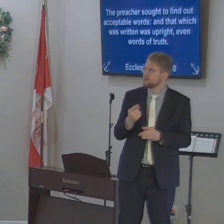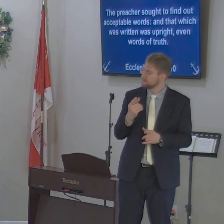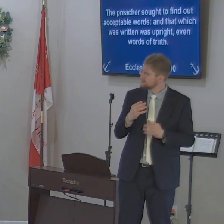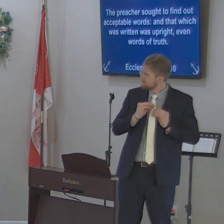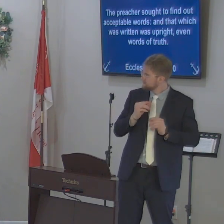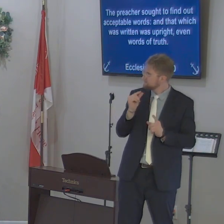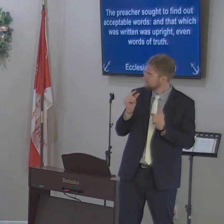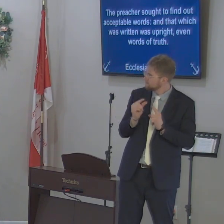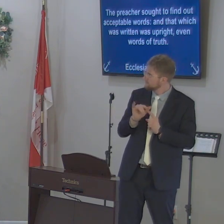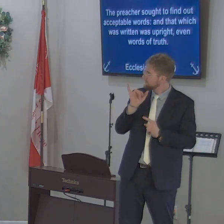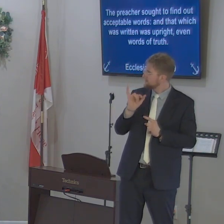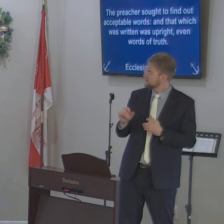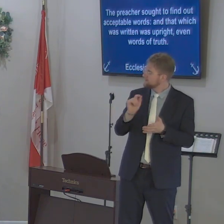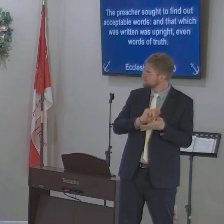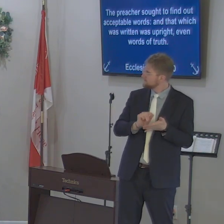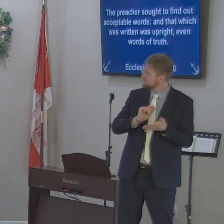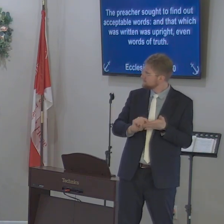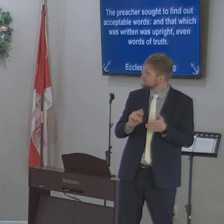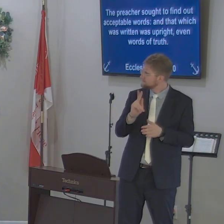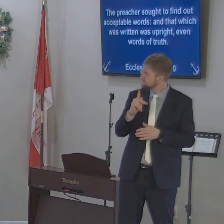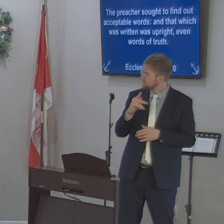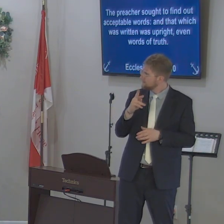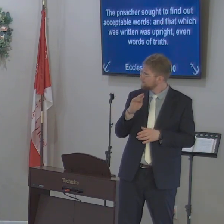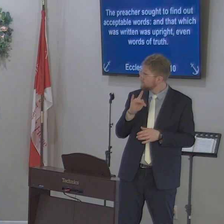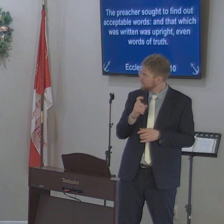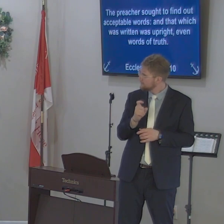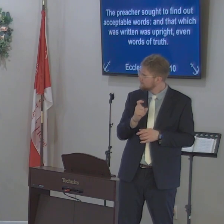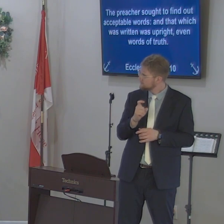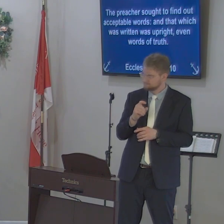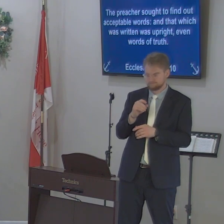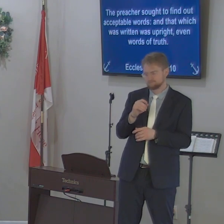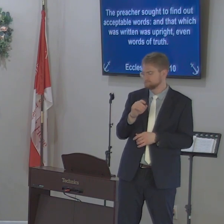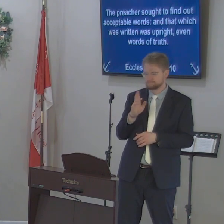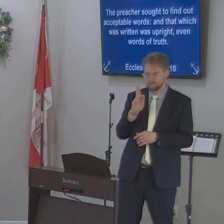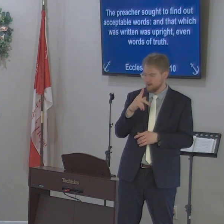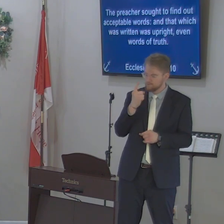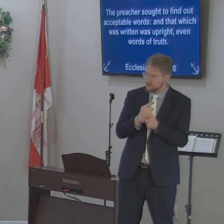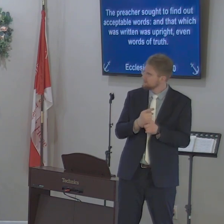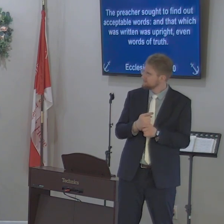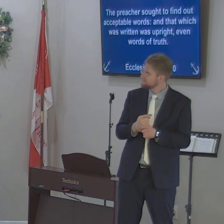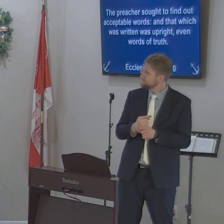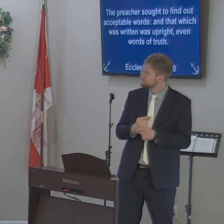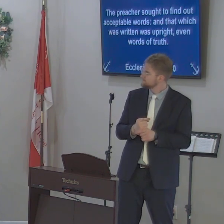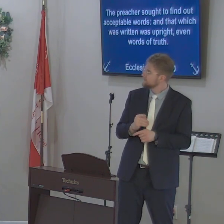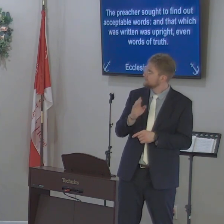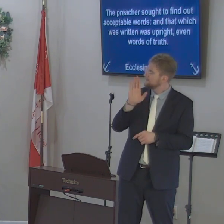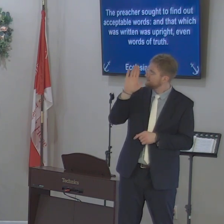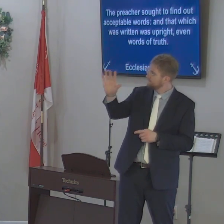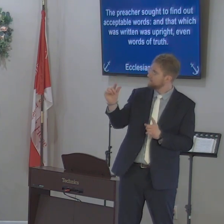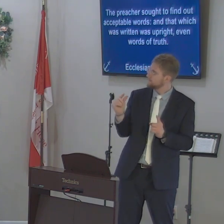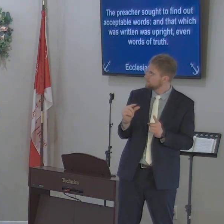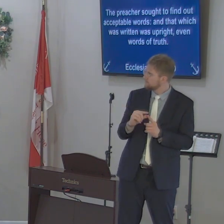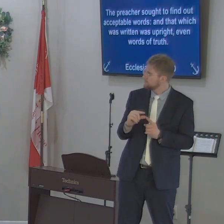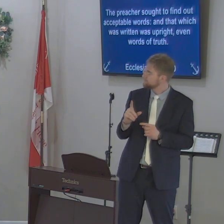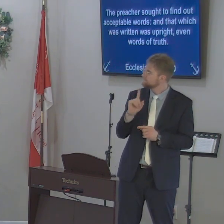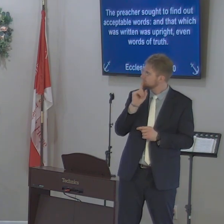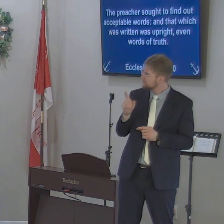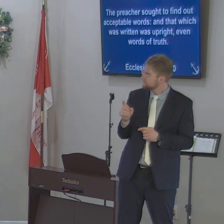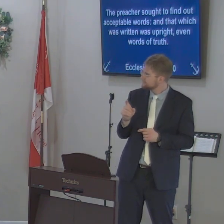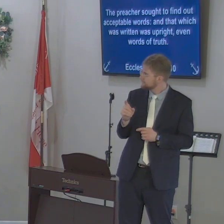written was upright, even the words of truth, even words of truth. Praise God, we got his word is truth, right? We got the word of God. Now look what he